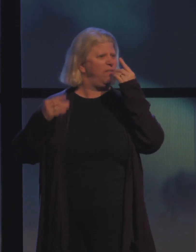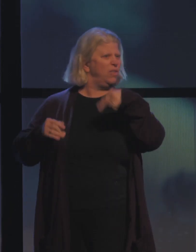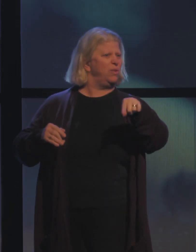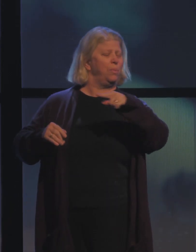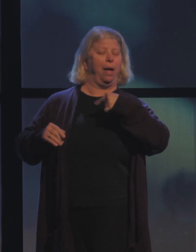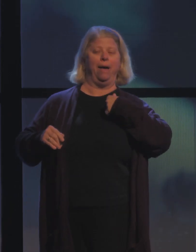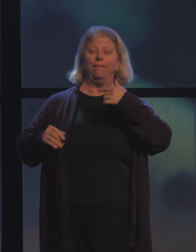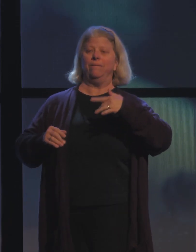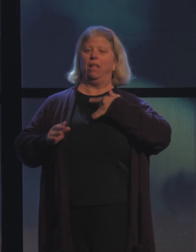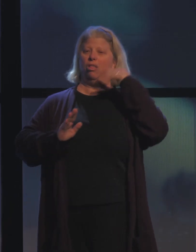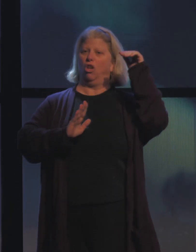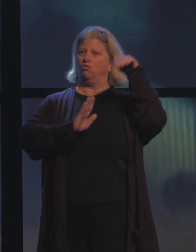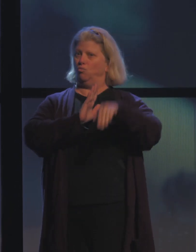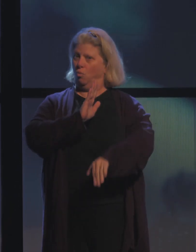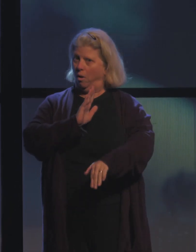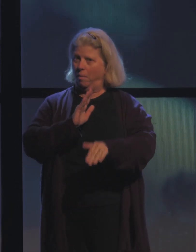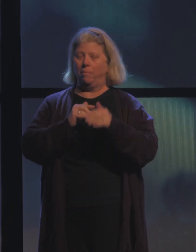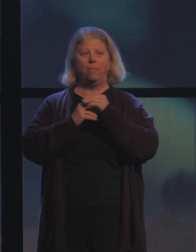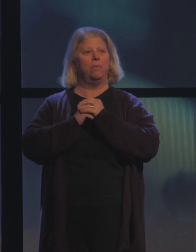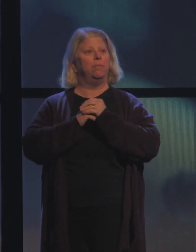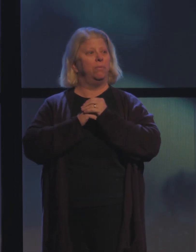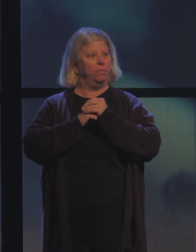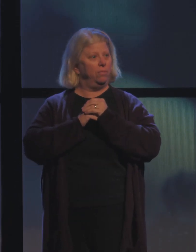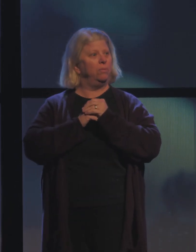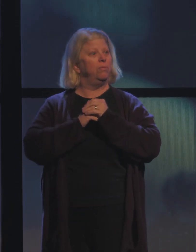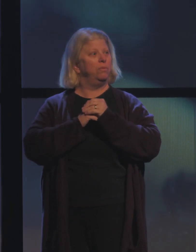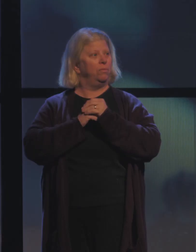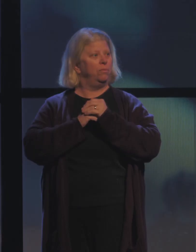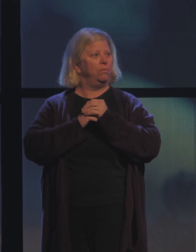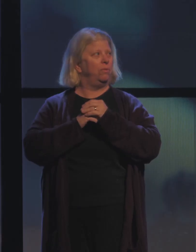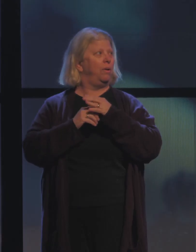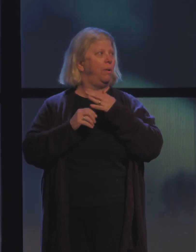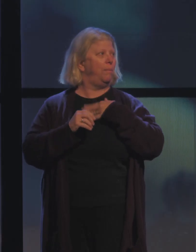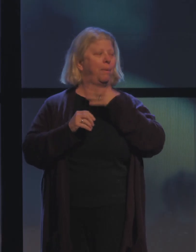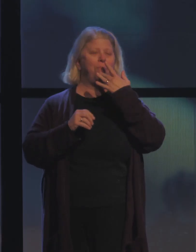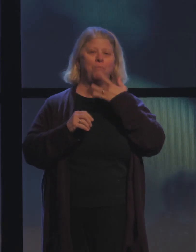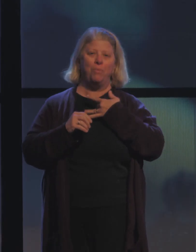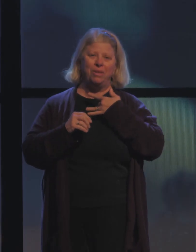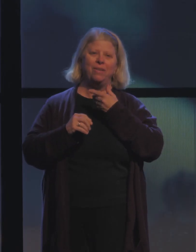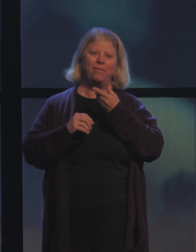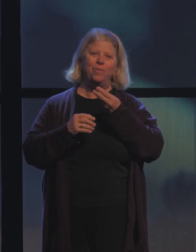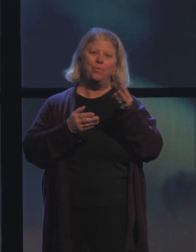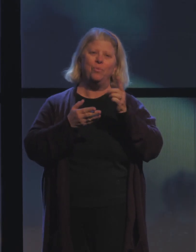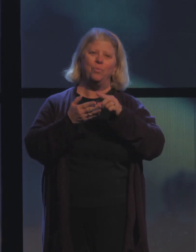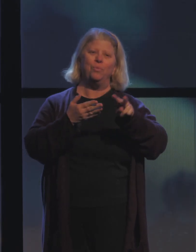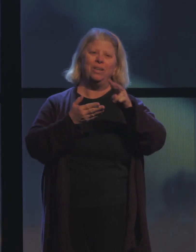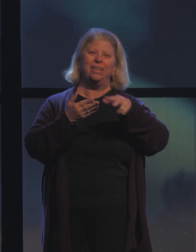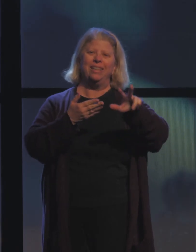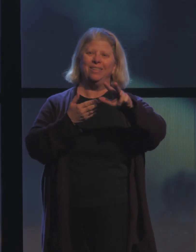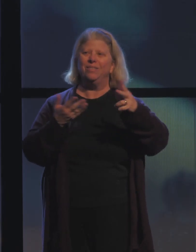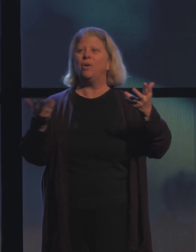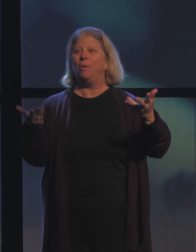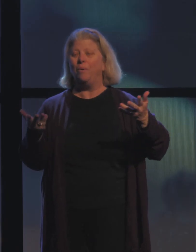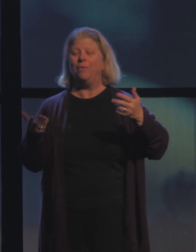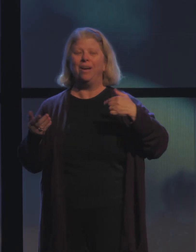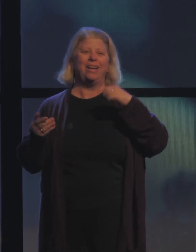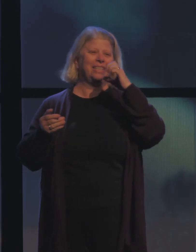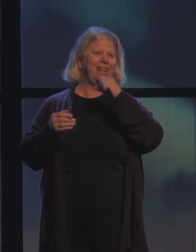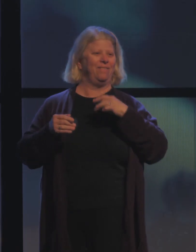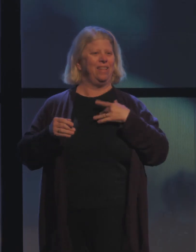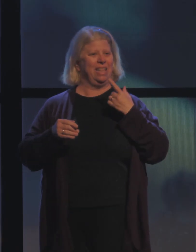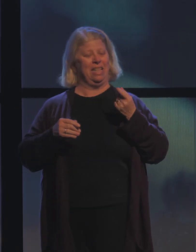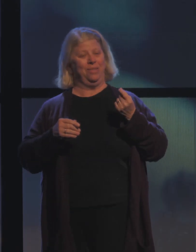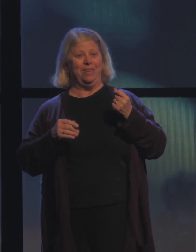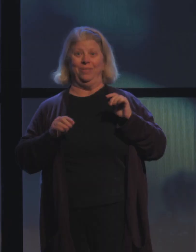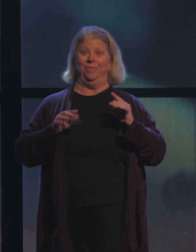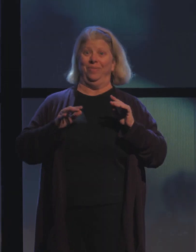but I feel that drop of, my birthday's in a couple of weeks, so I guess I feel a little bit